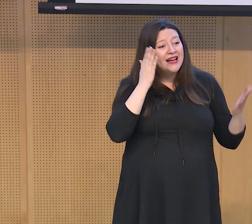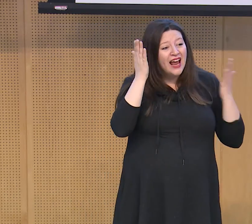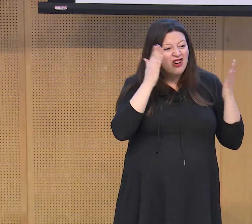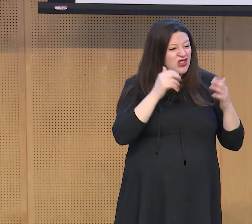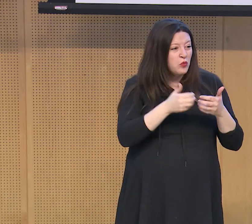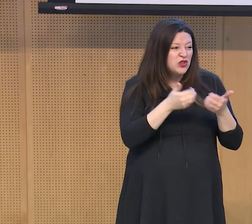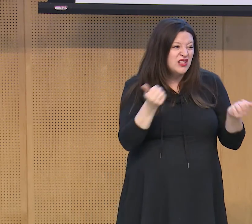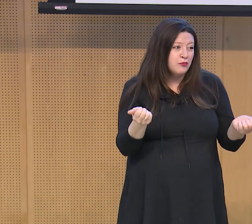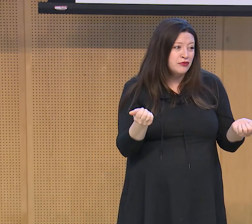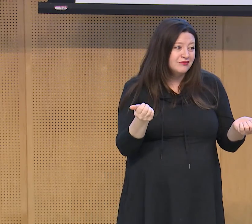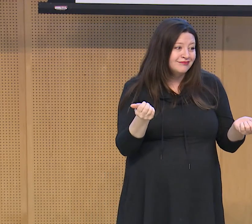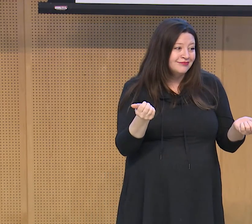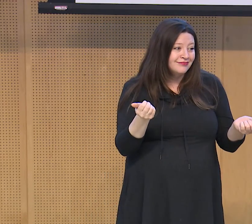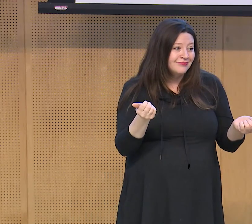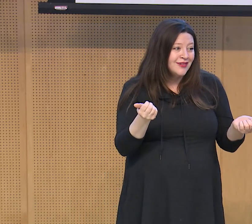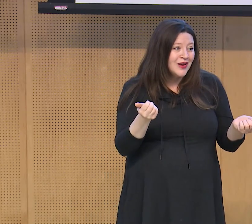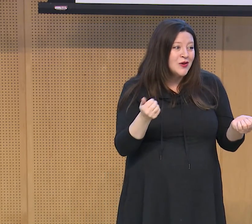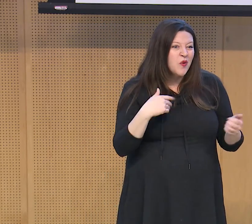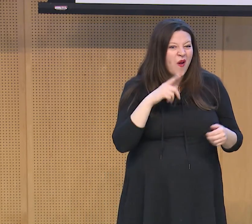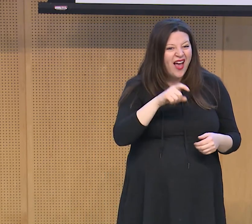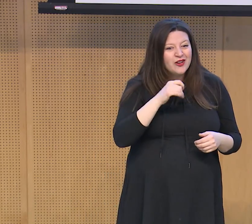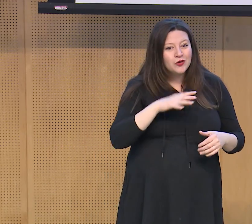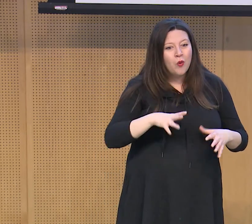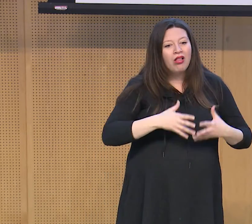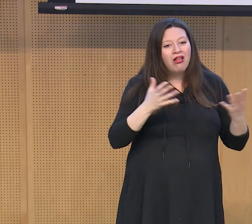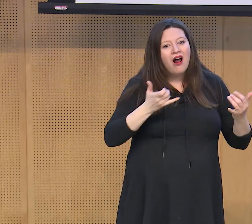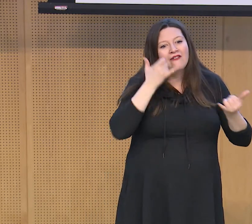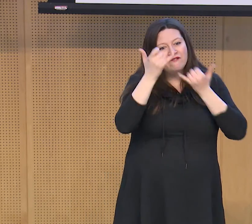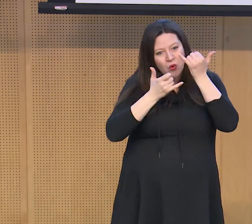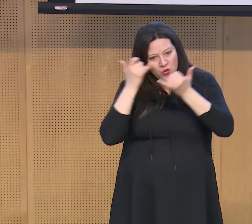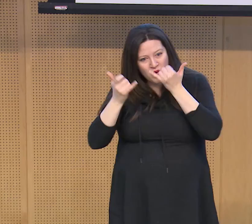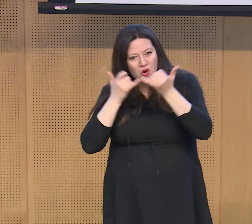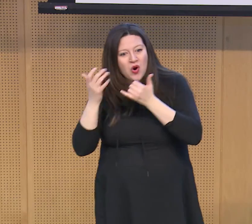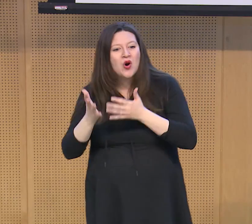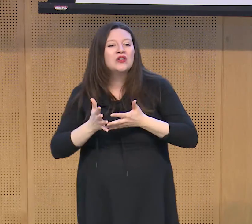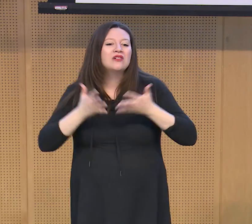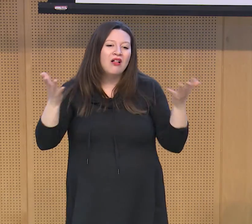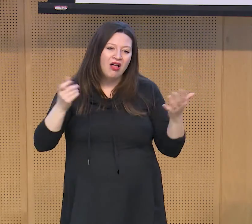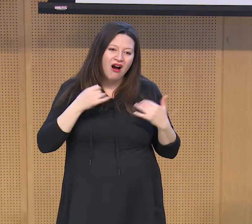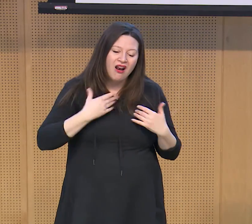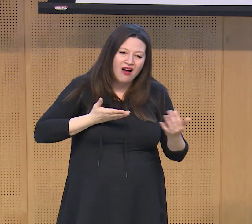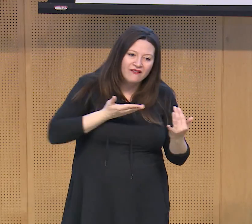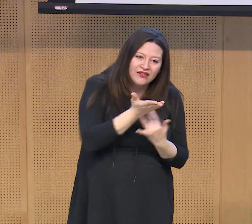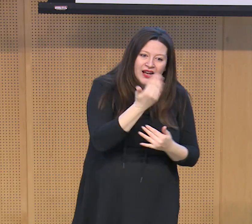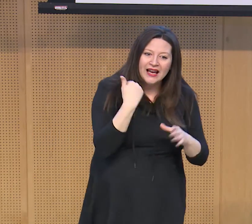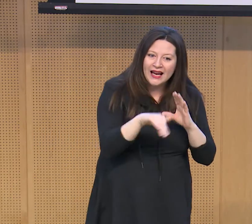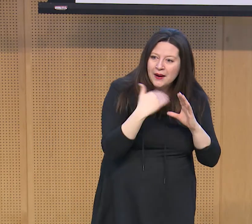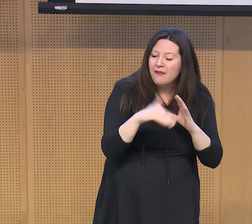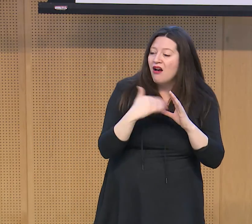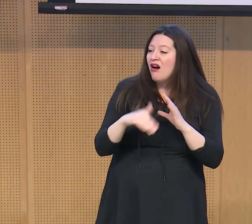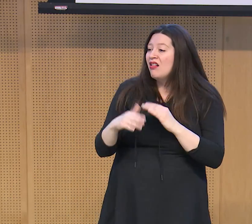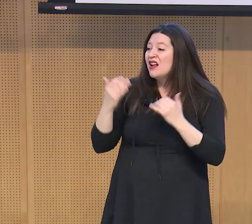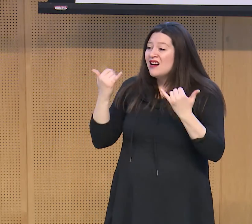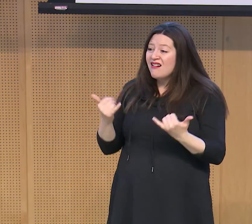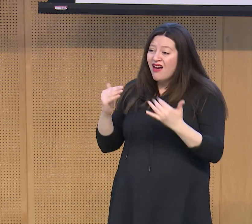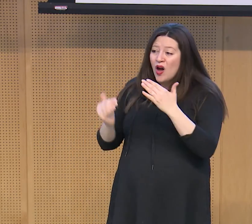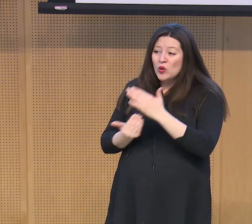However, FMS and catering were separate systems. So there was a lot of phone calling, a lot of arrangements being made, a lot